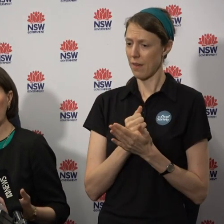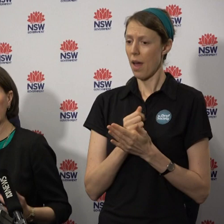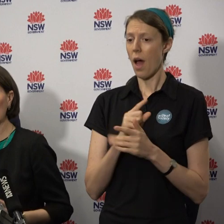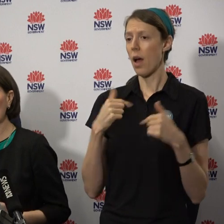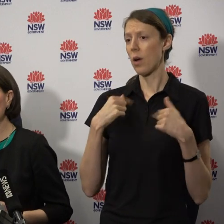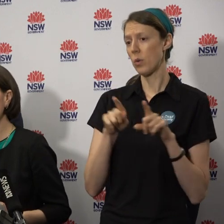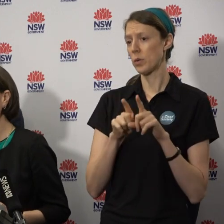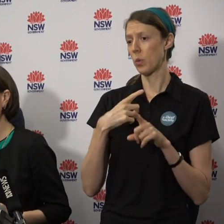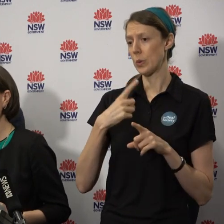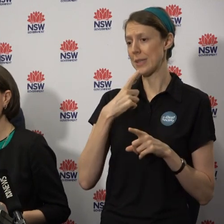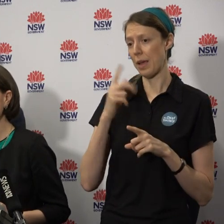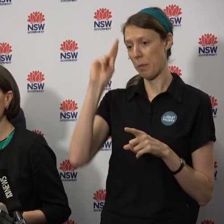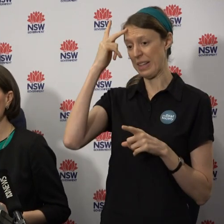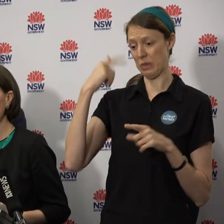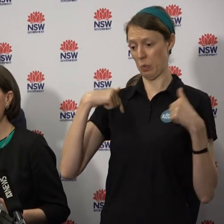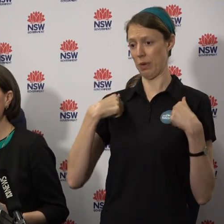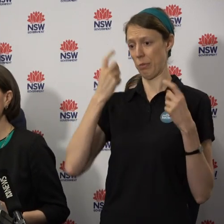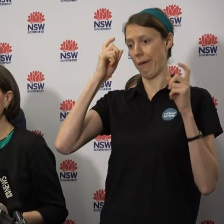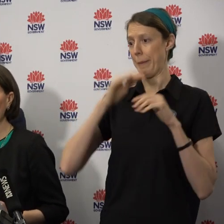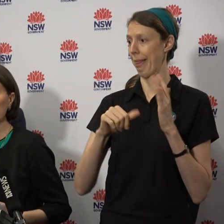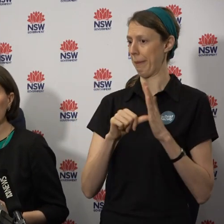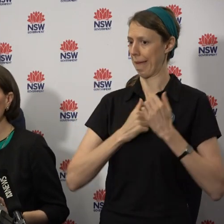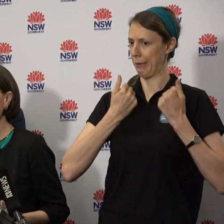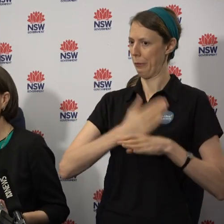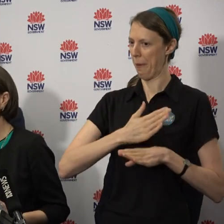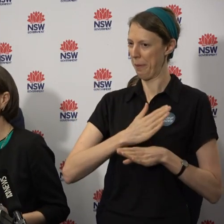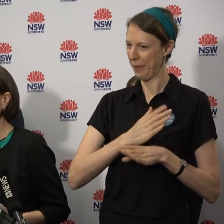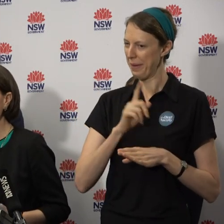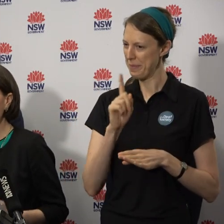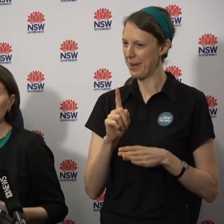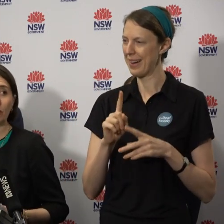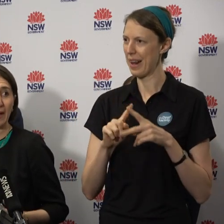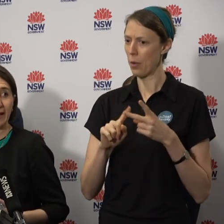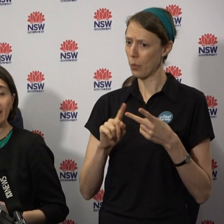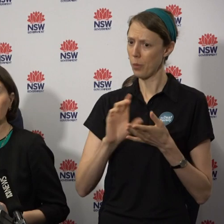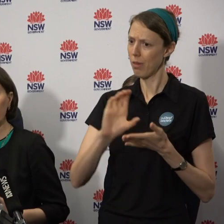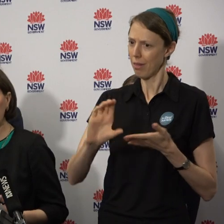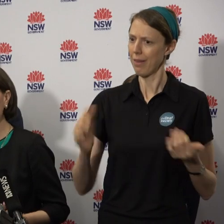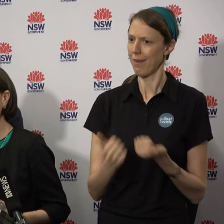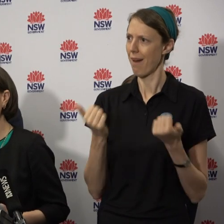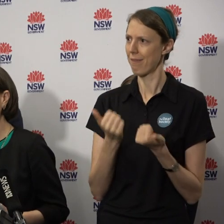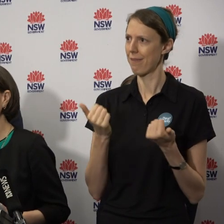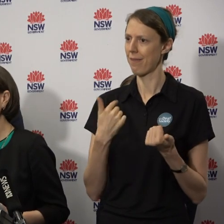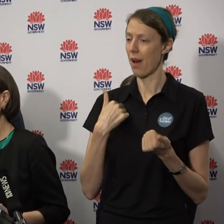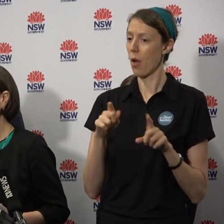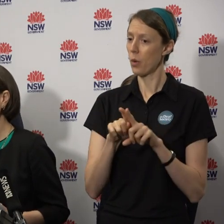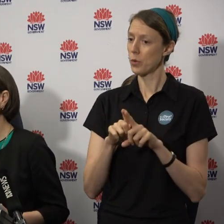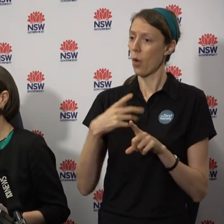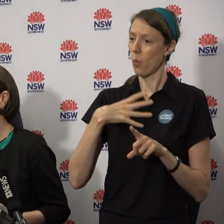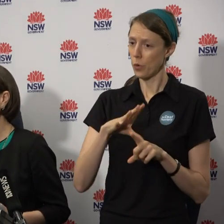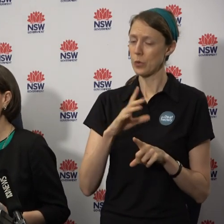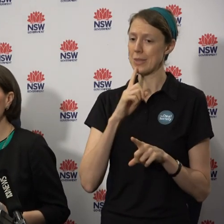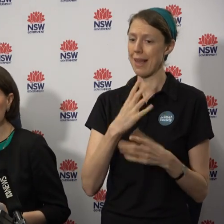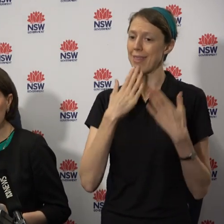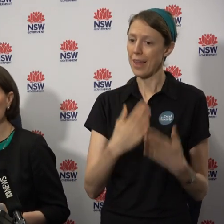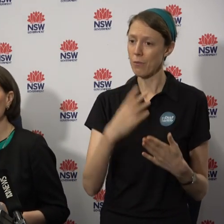want to thank all those workplaces who have employees working from home who are on full pay, and thank them for proactively taking that step.